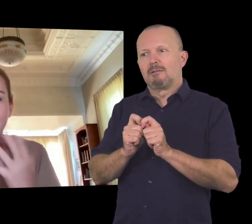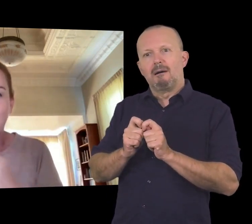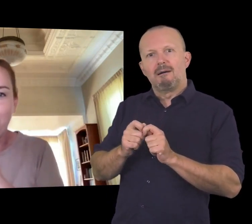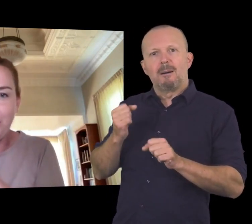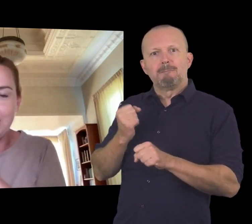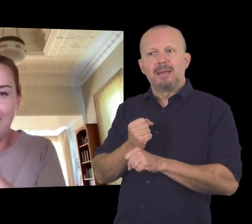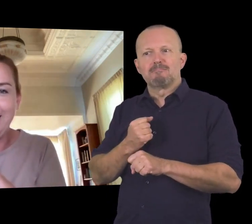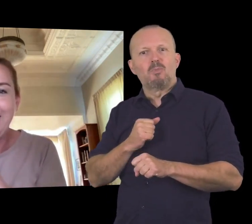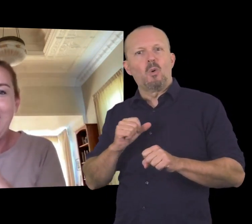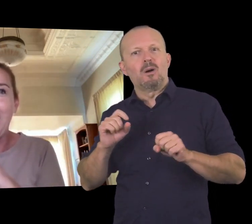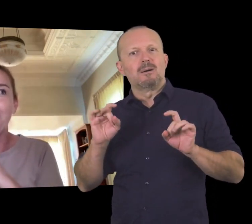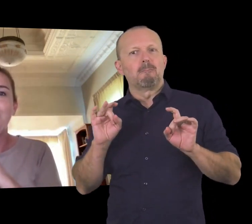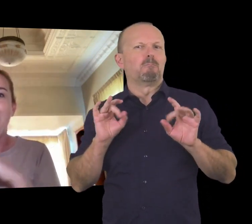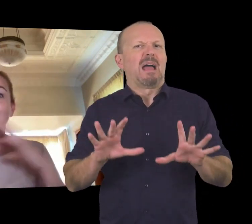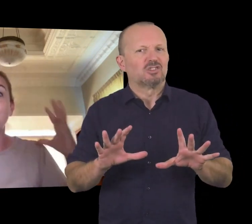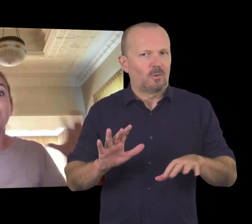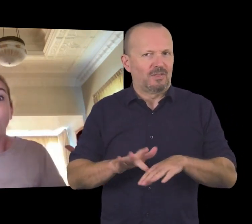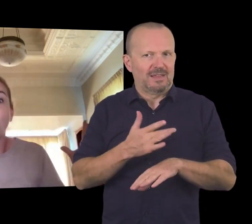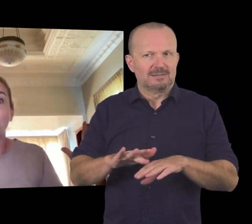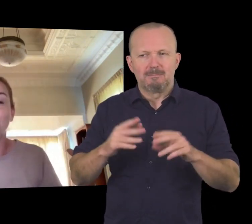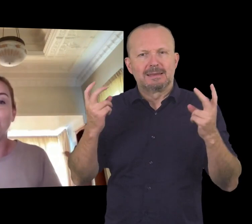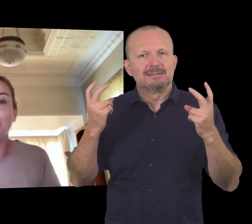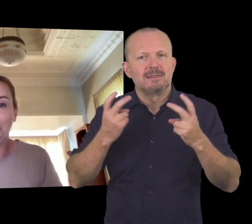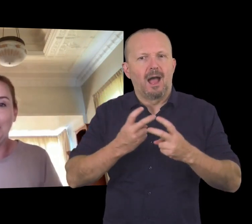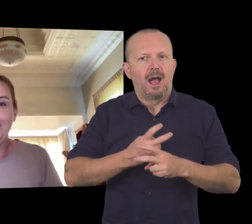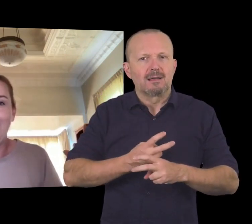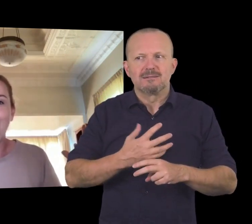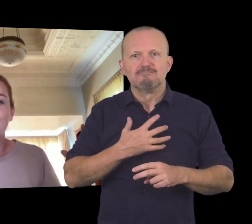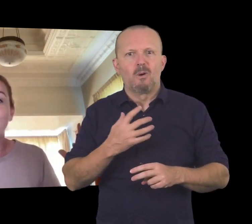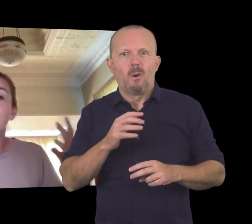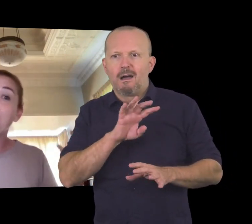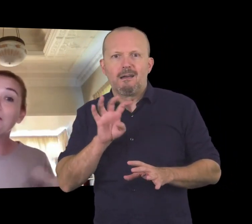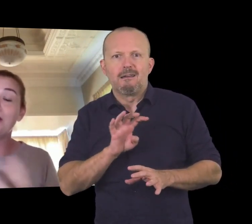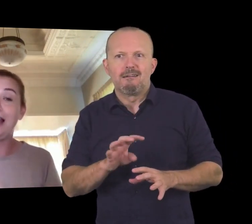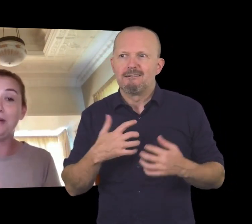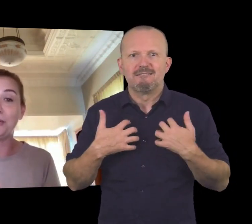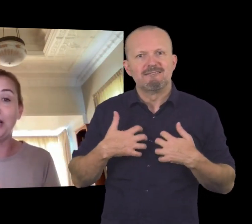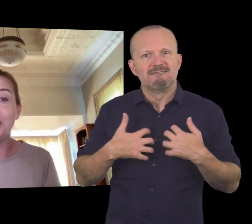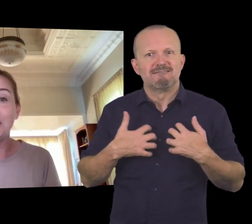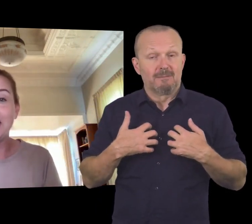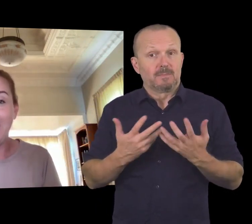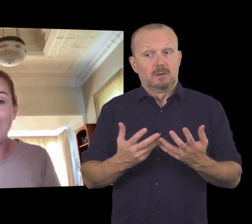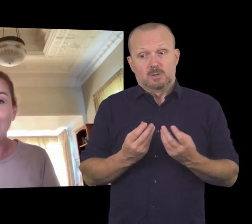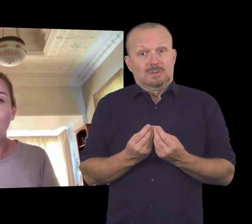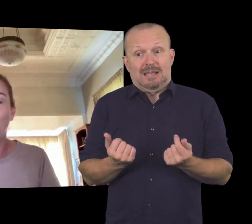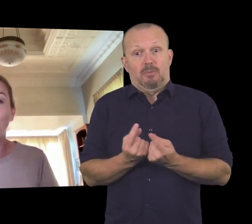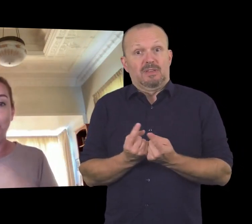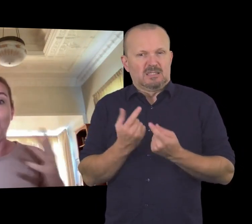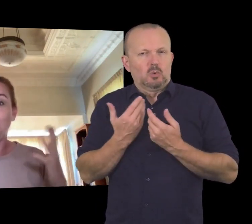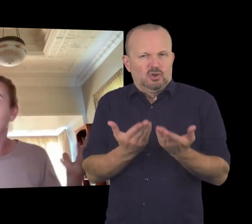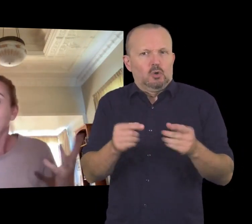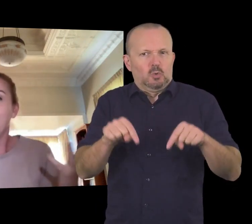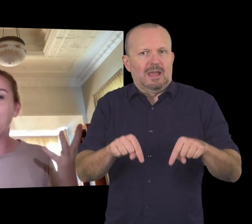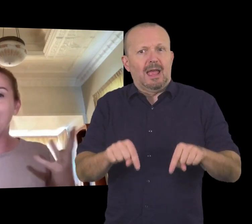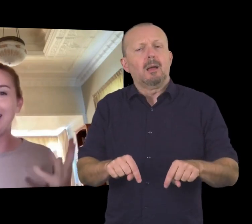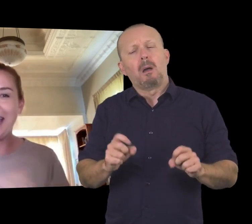real magic of theatre and to darken your room. So some of the elements we're going to use today will